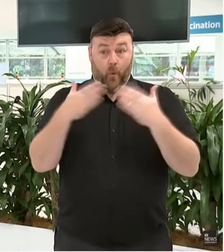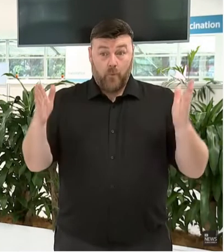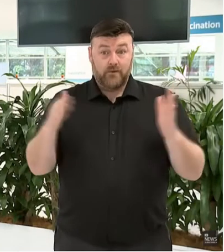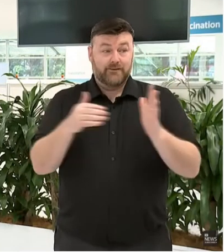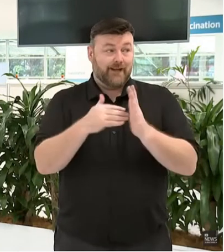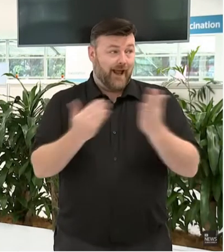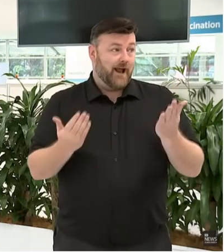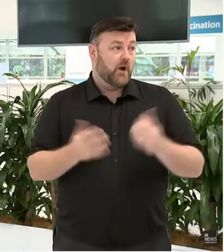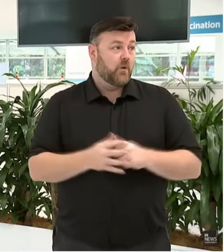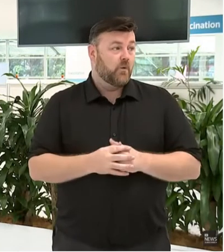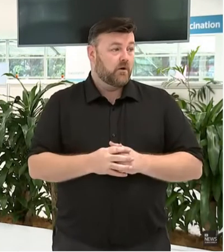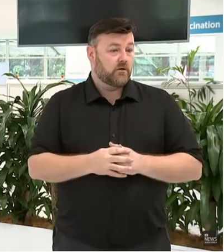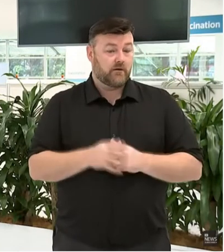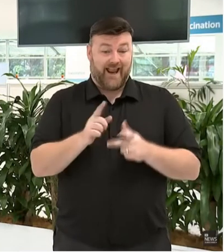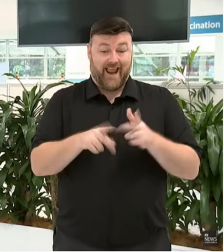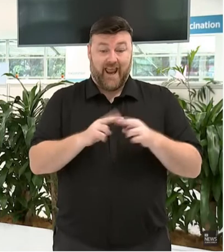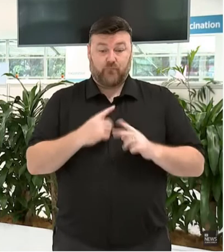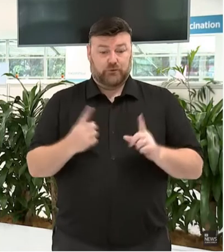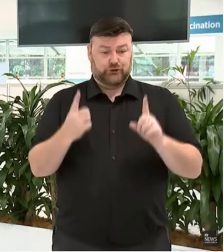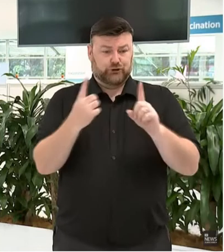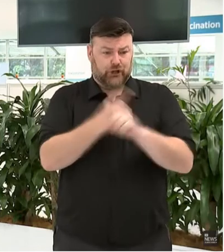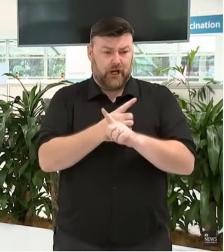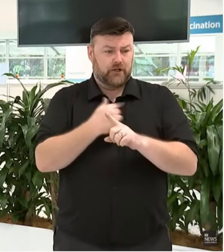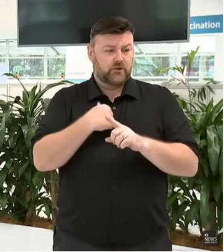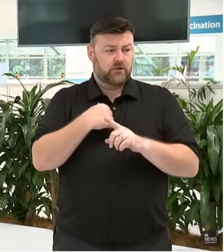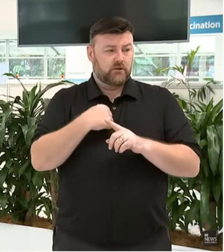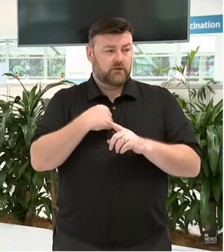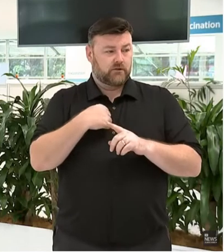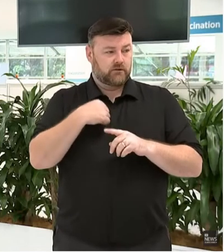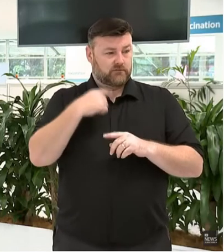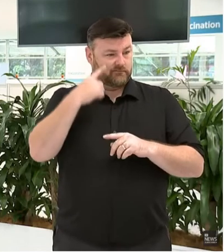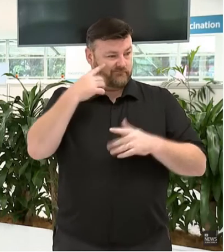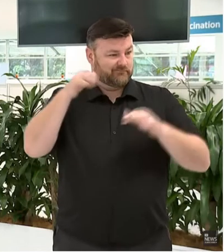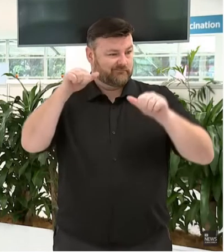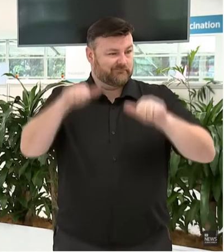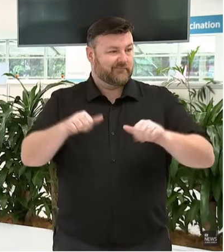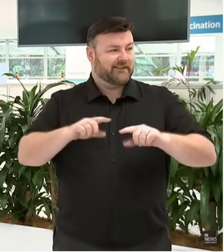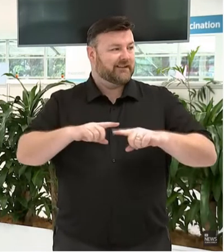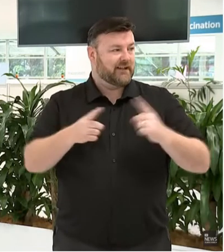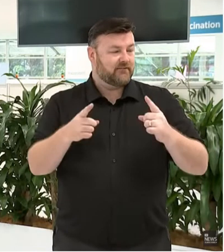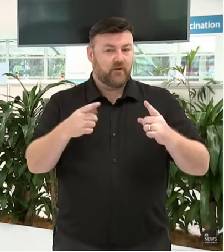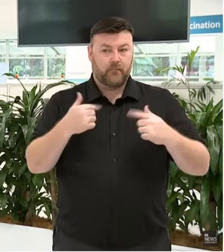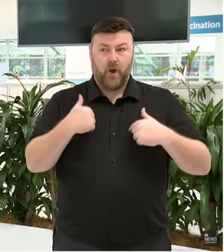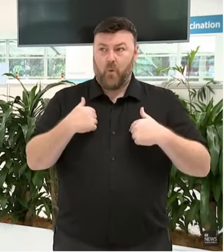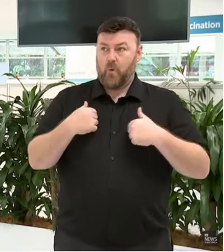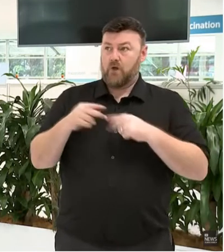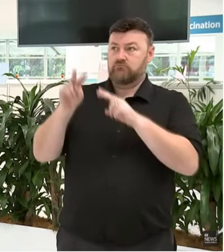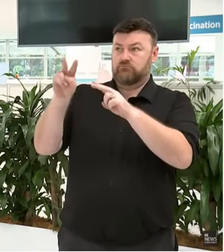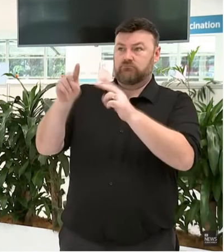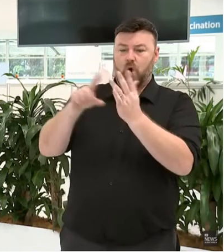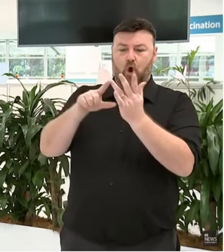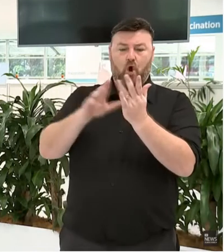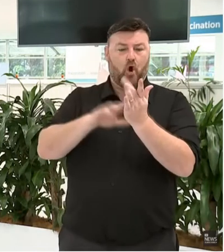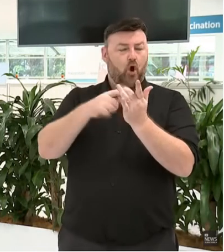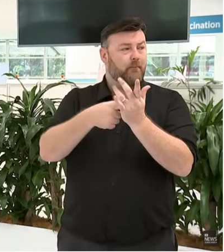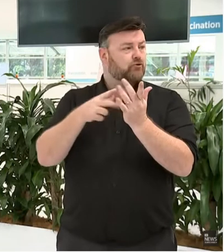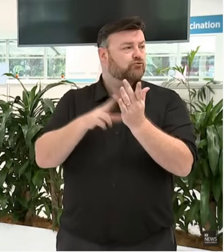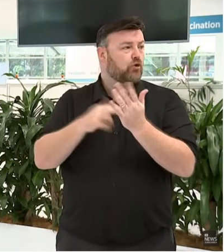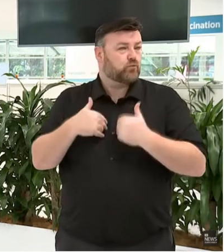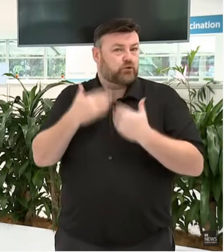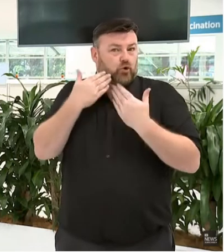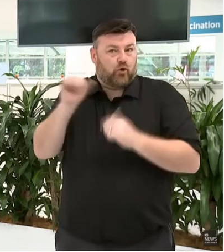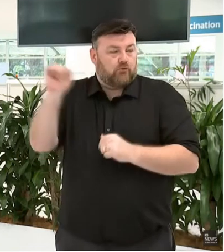definition, then further at this stage, without knowing more about the Omicron variant, then